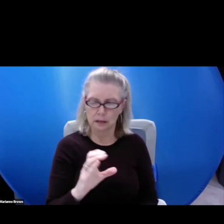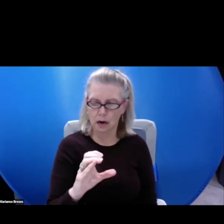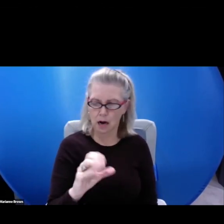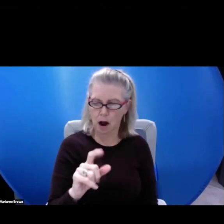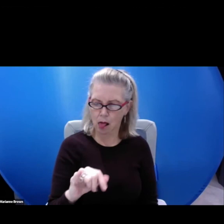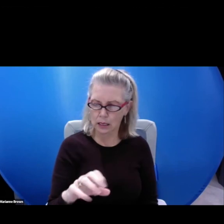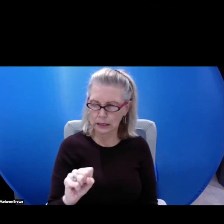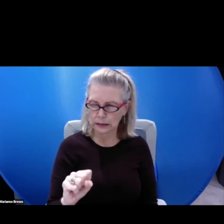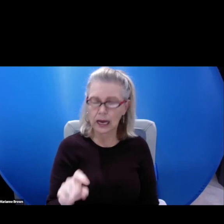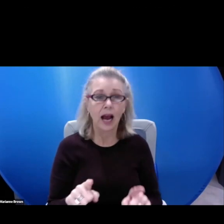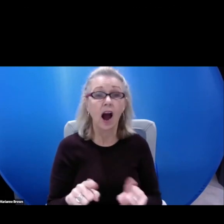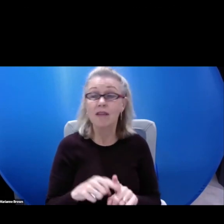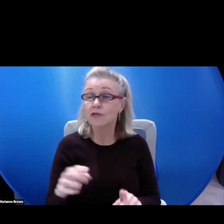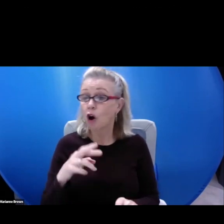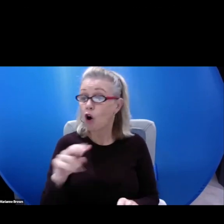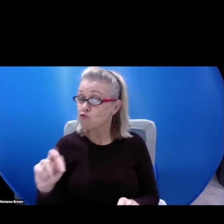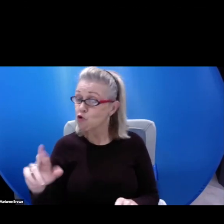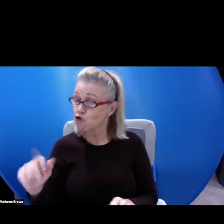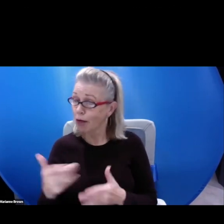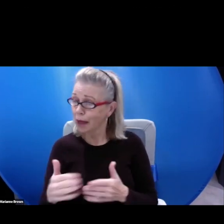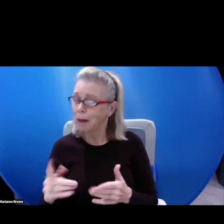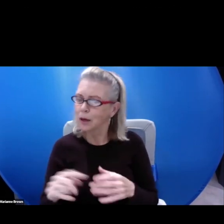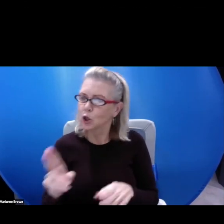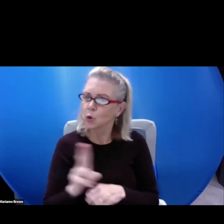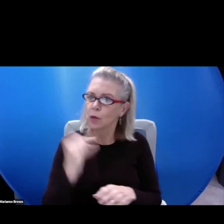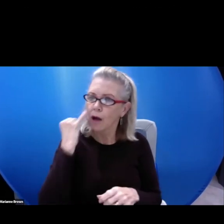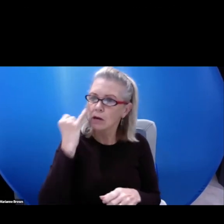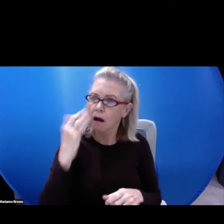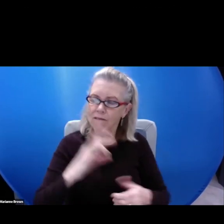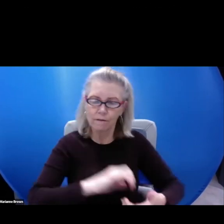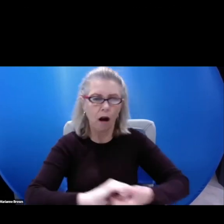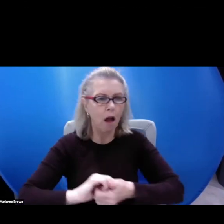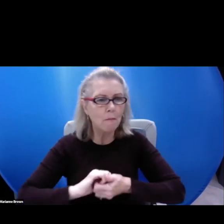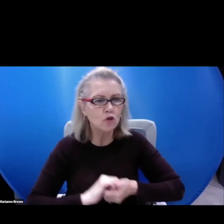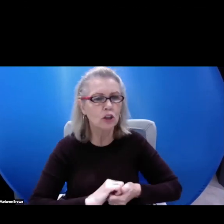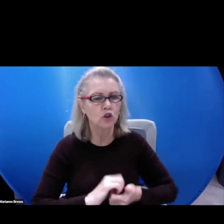into collective laboratories for experimental art.